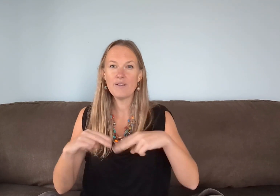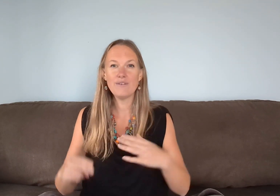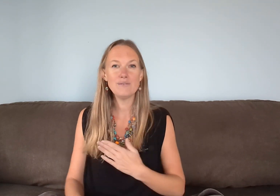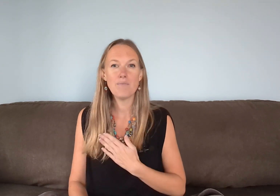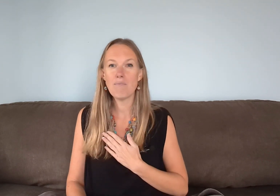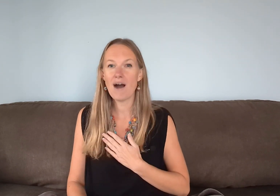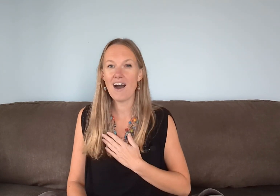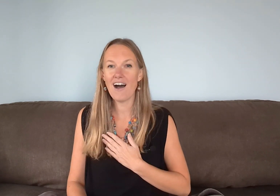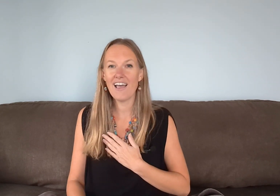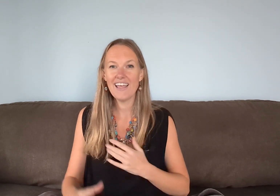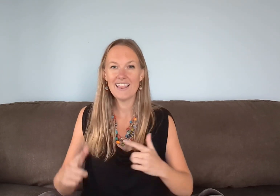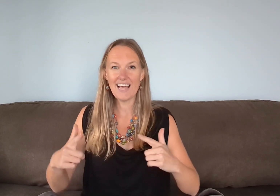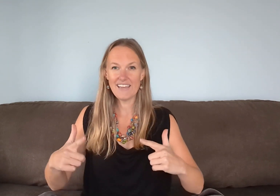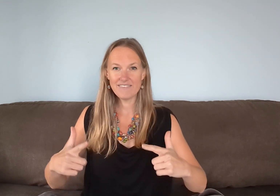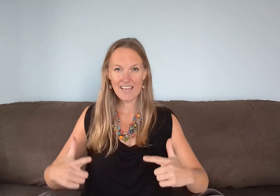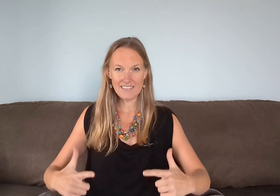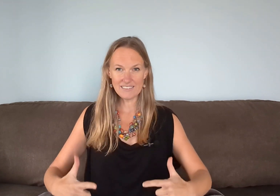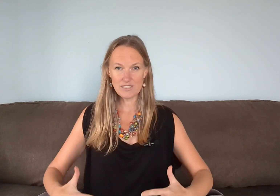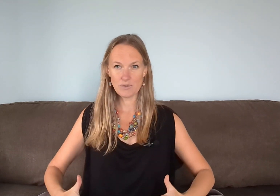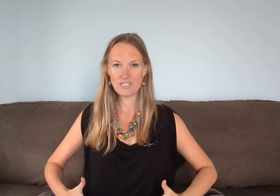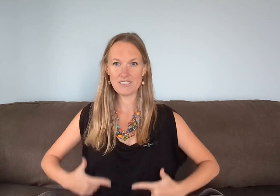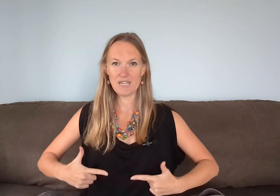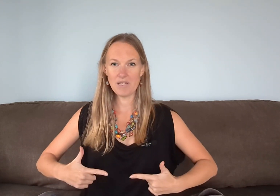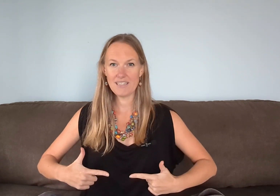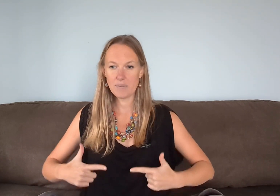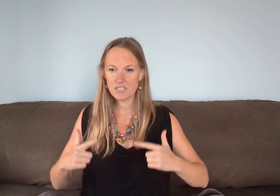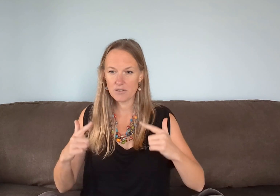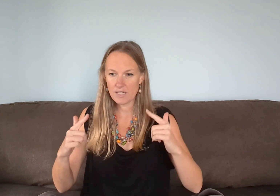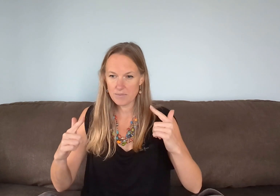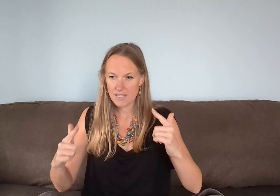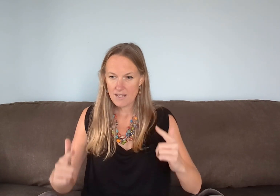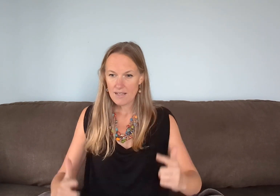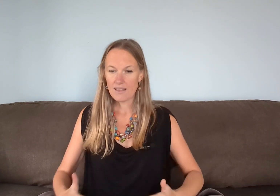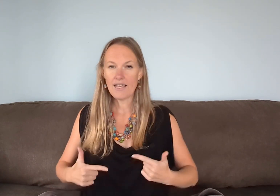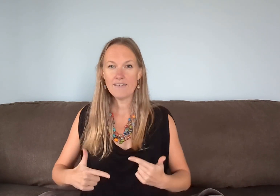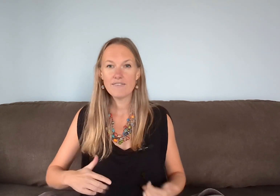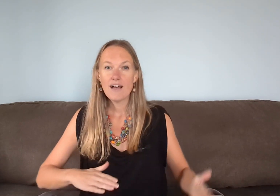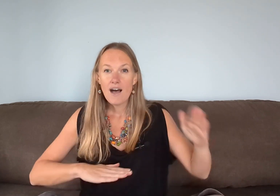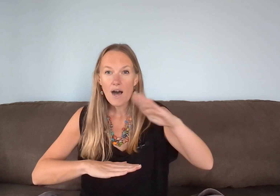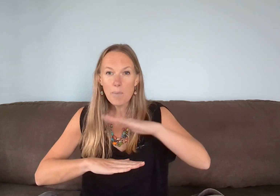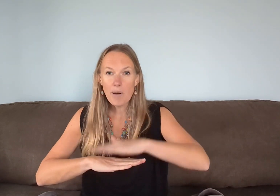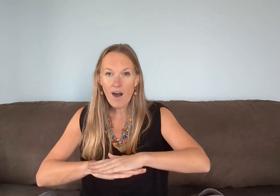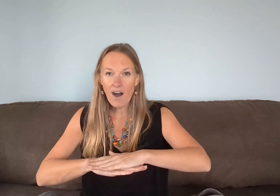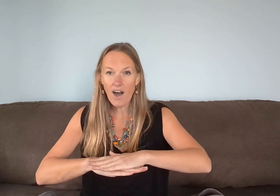build my life, L's towards your stomach and then up to your ribs, life